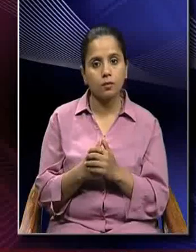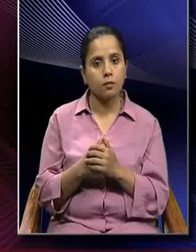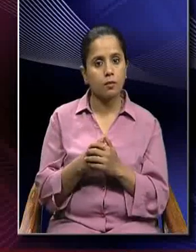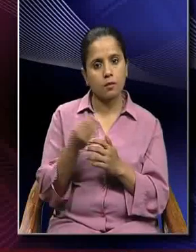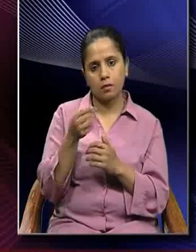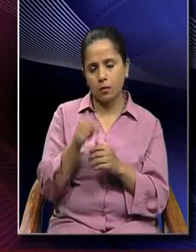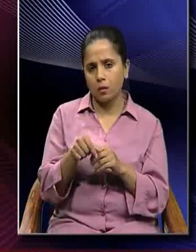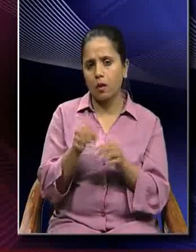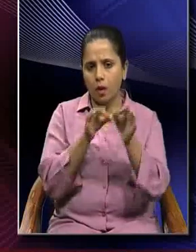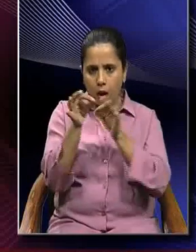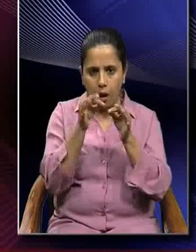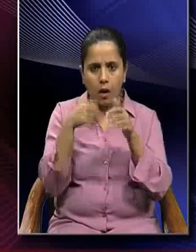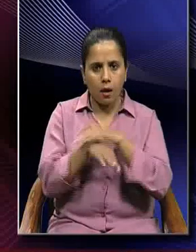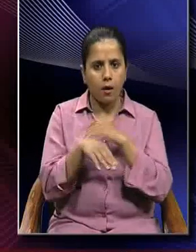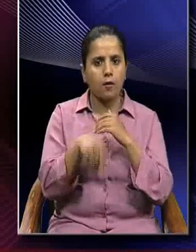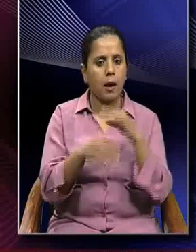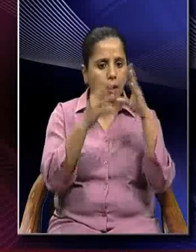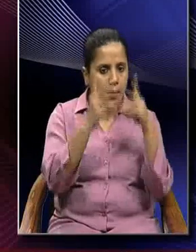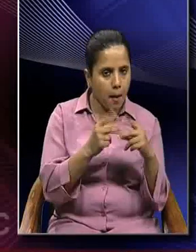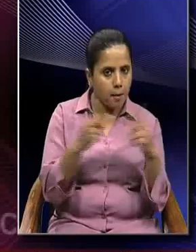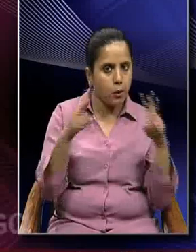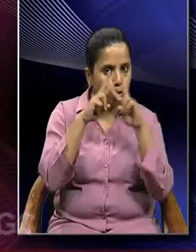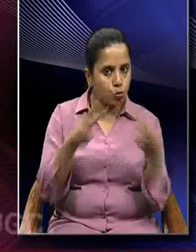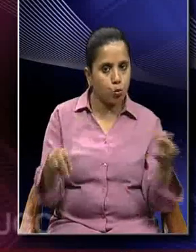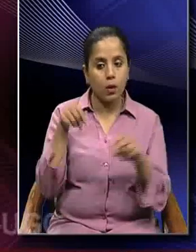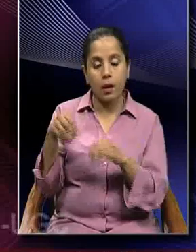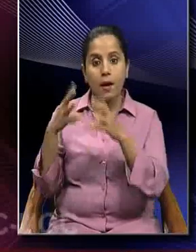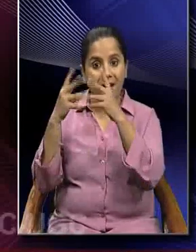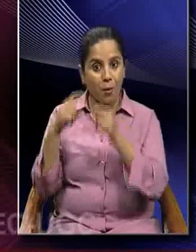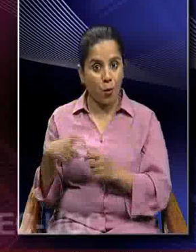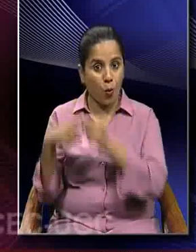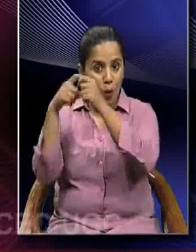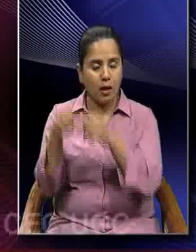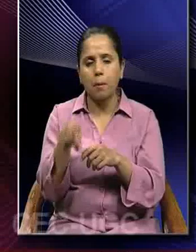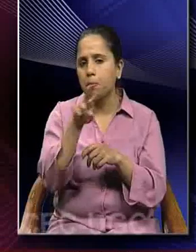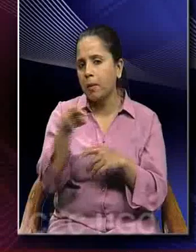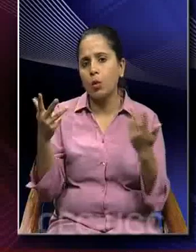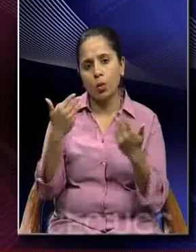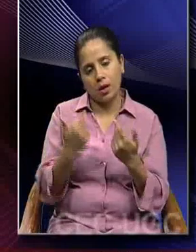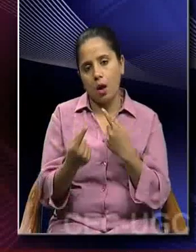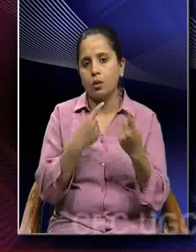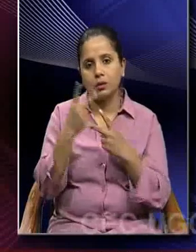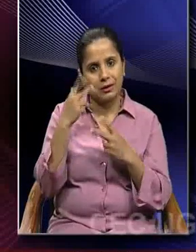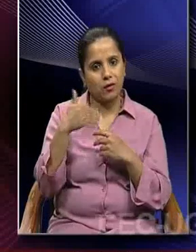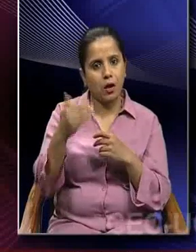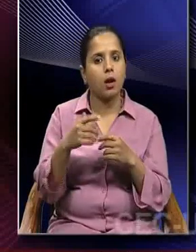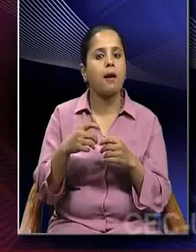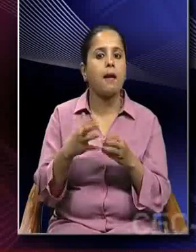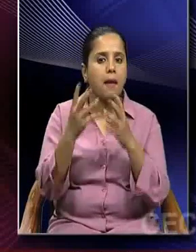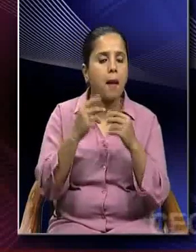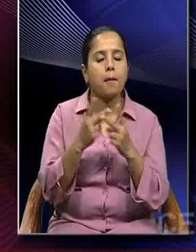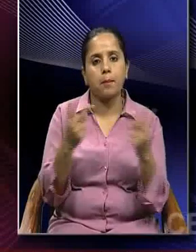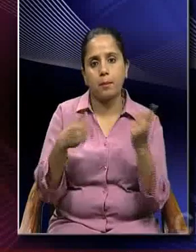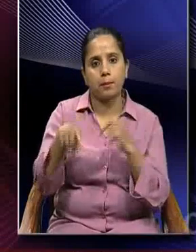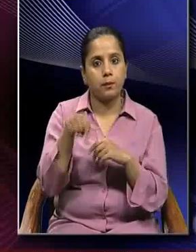of the dimensions of quantitative research. Let us begin by the definition of quantitative research. It is